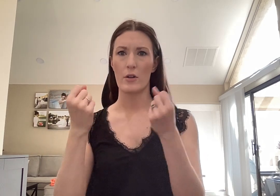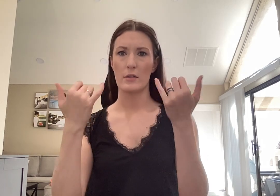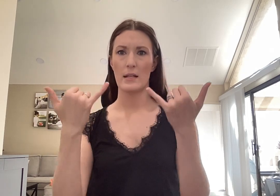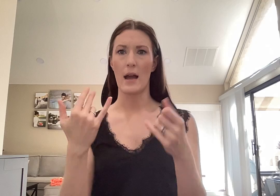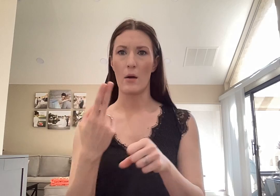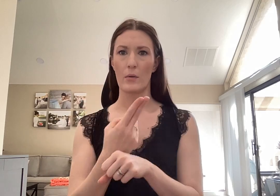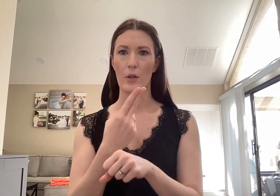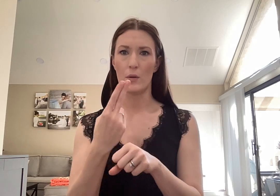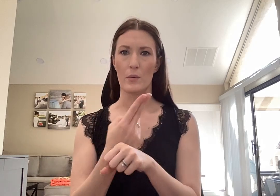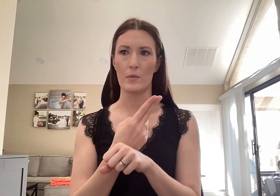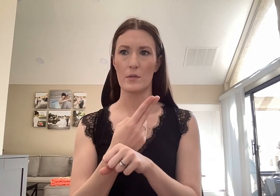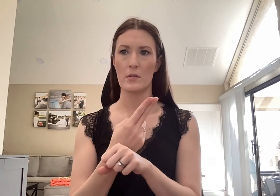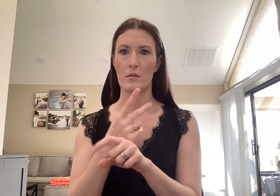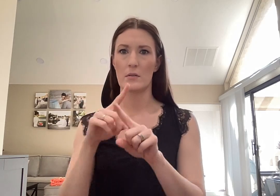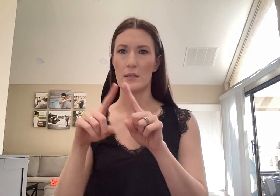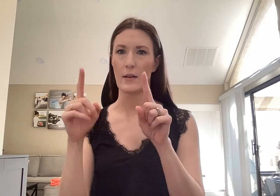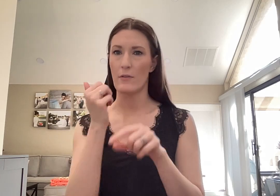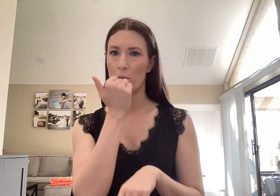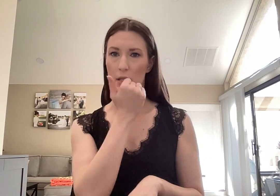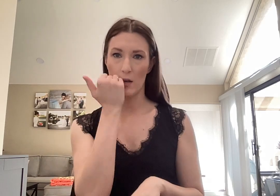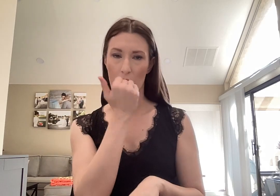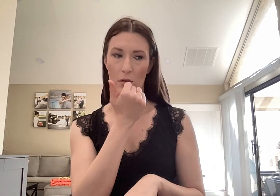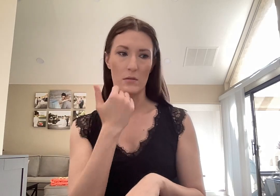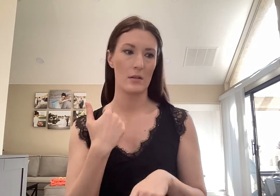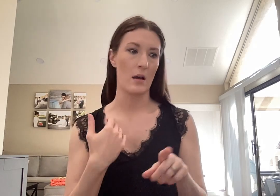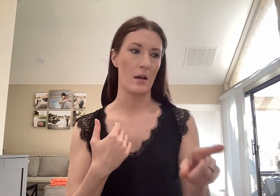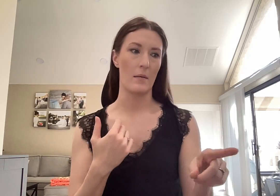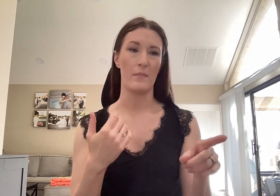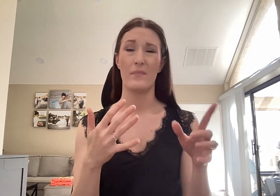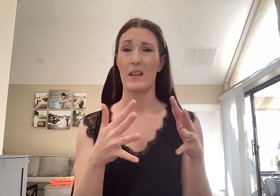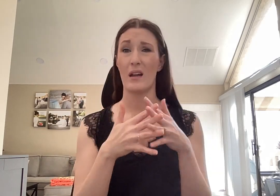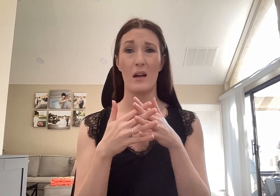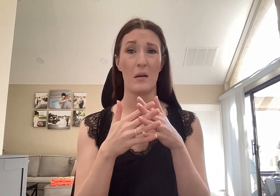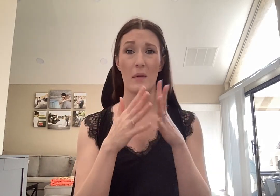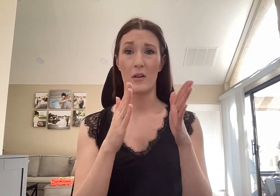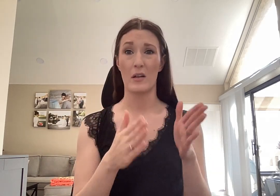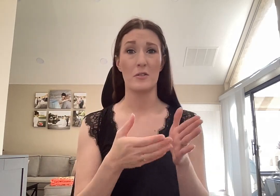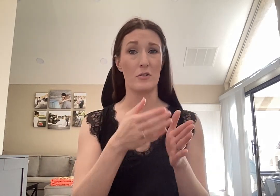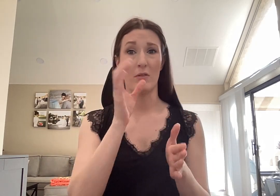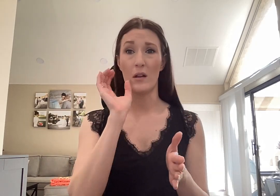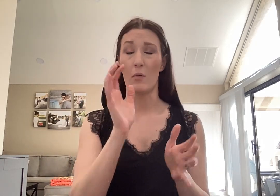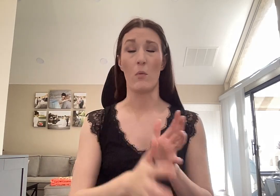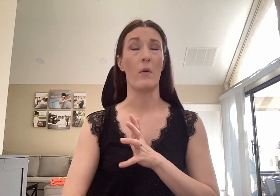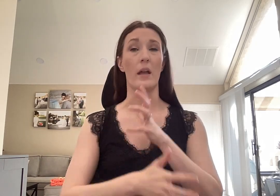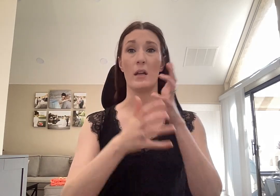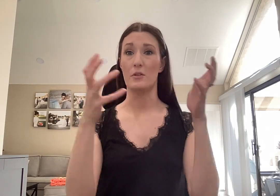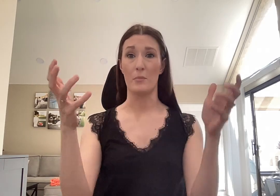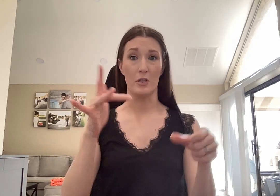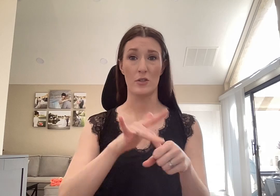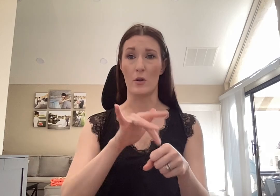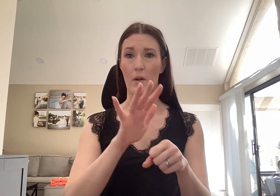Cars now use different materials. Americans drink way too much soda. I